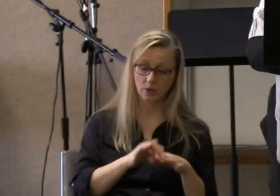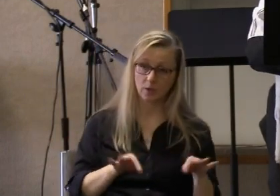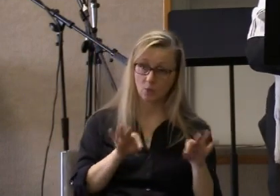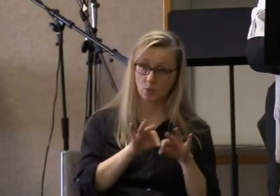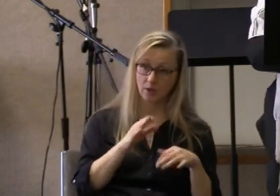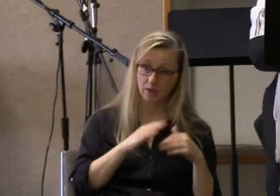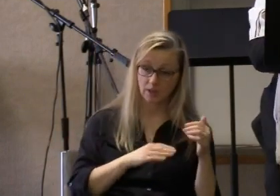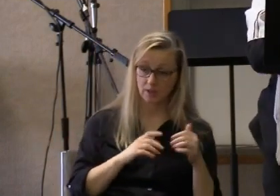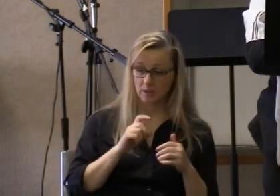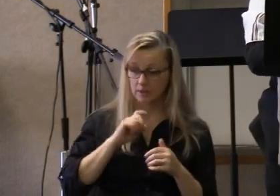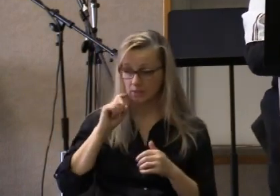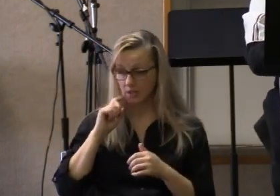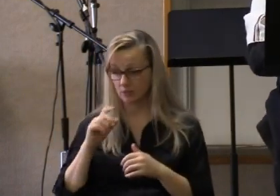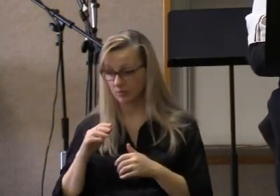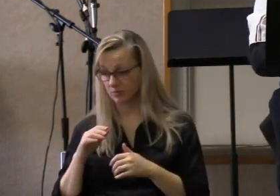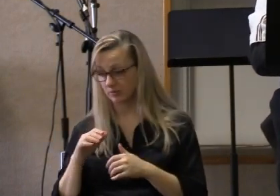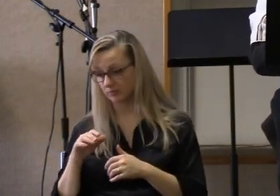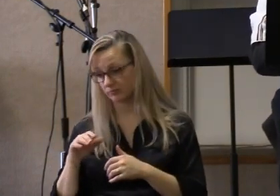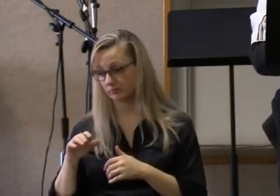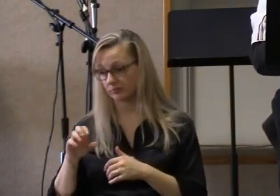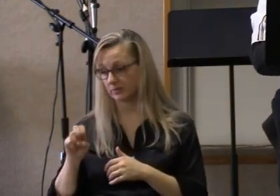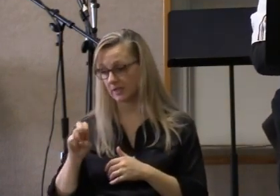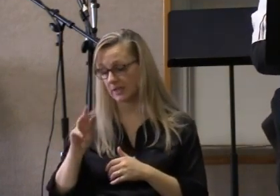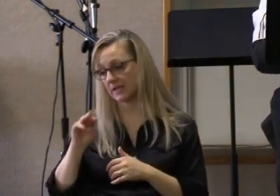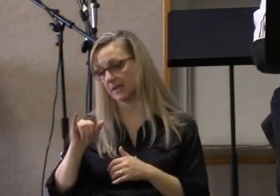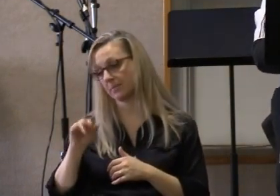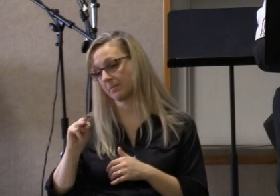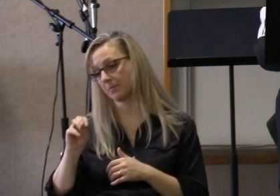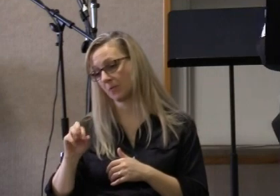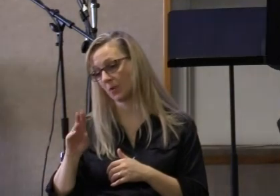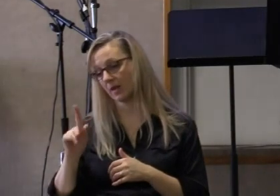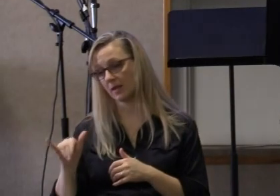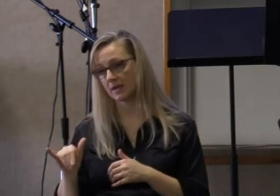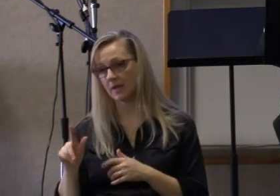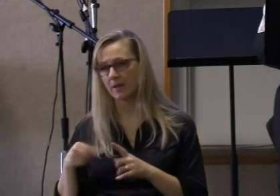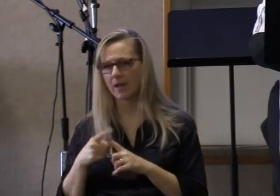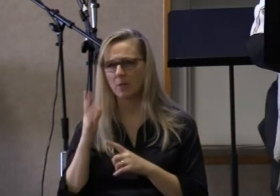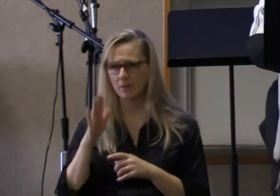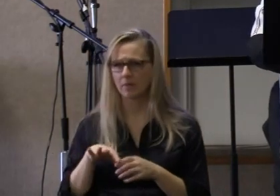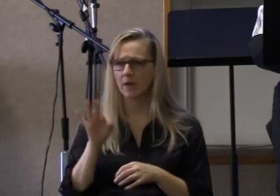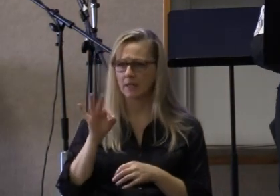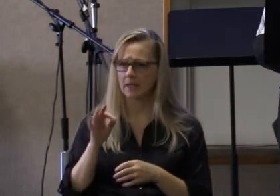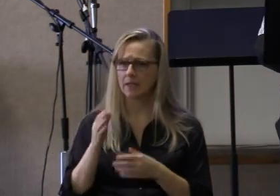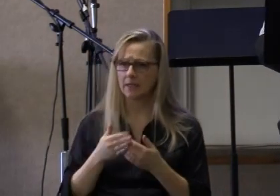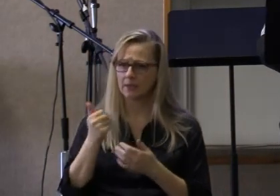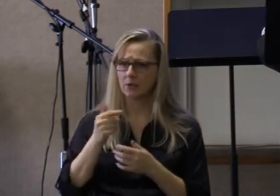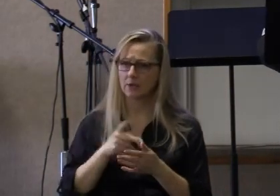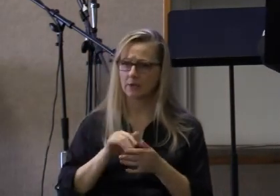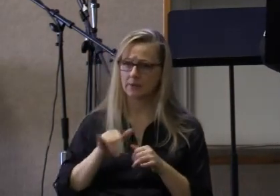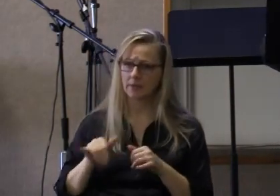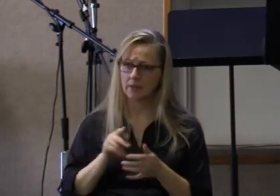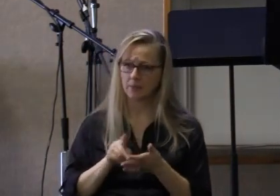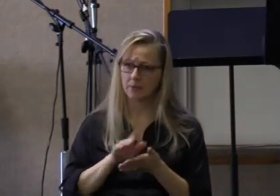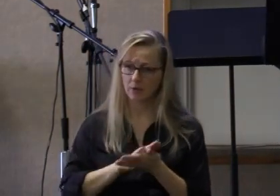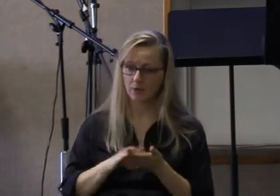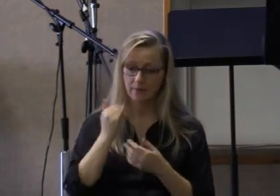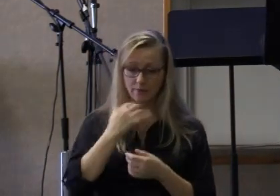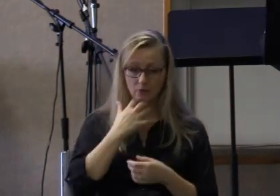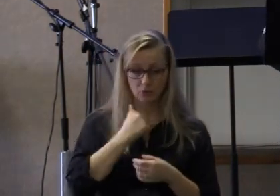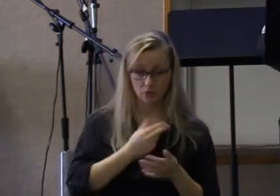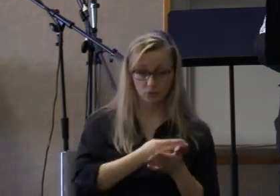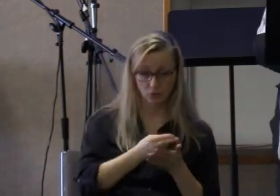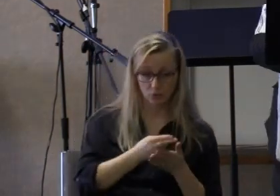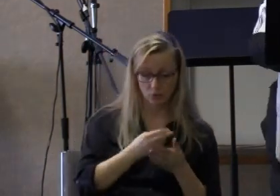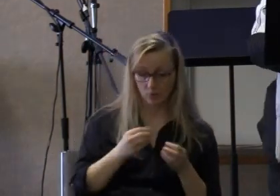sexual immorality, I will find it easier to stay pure. If I treasure truth more than lying, I will find it easier